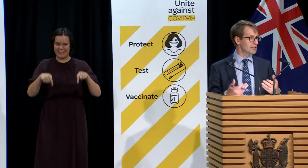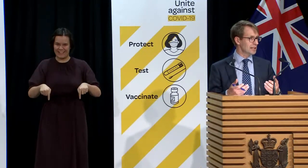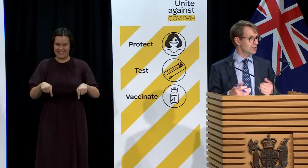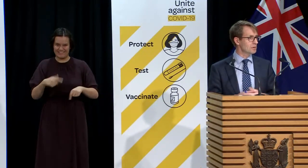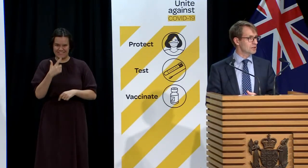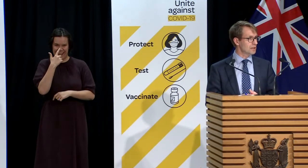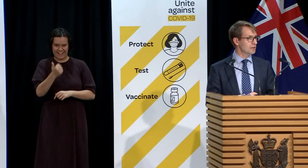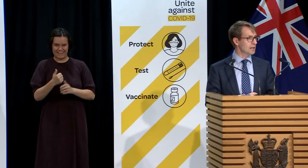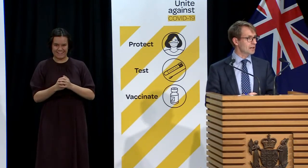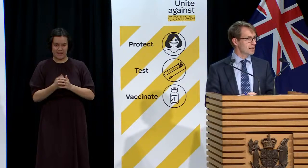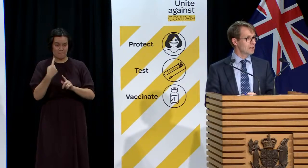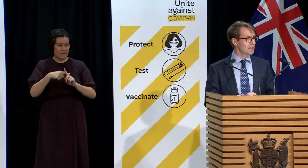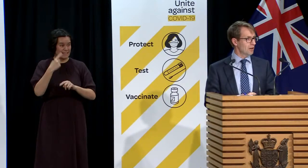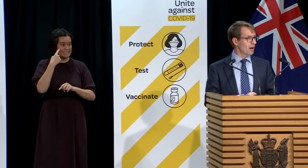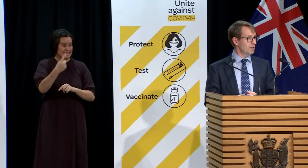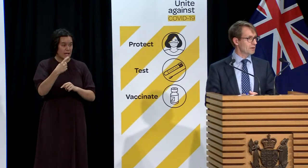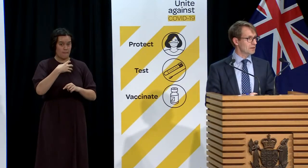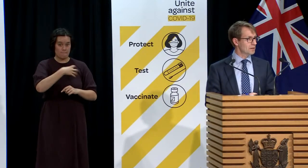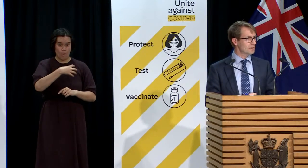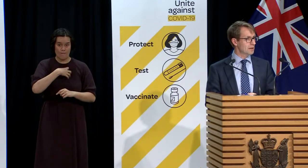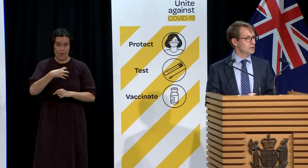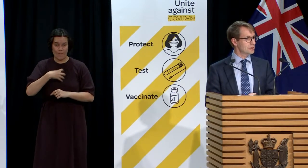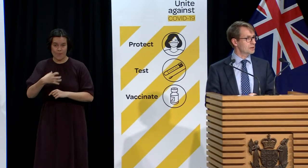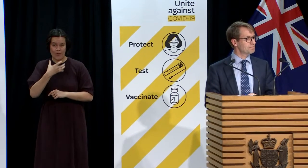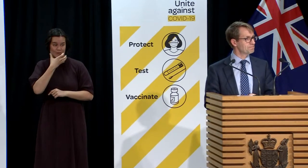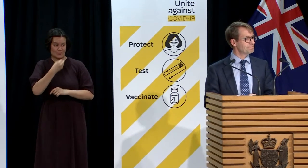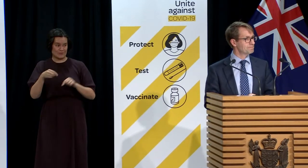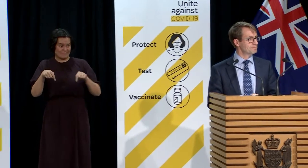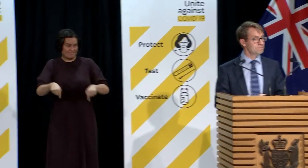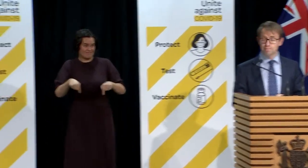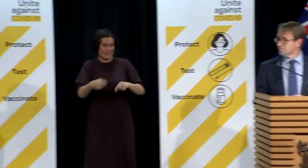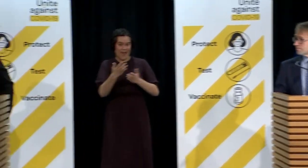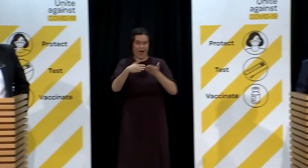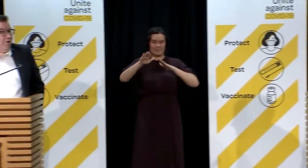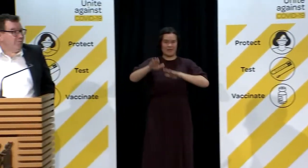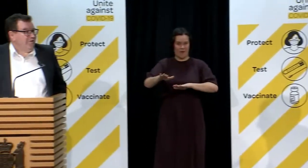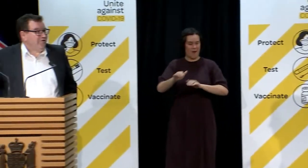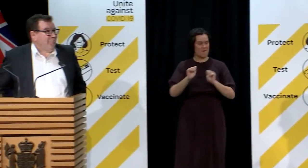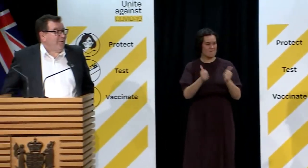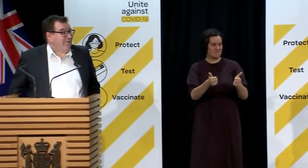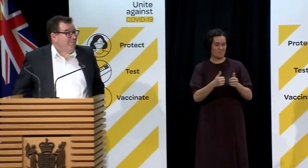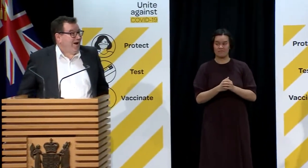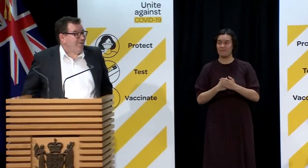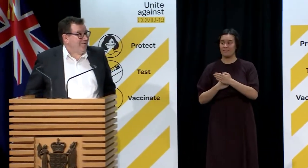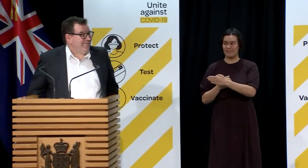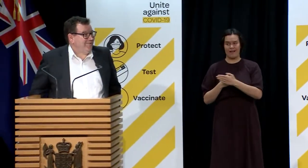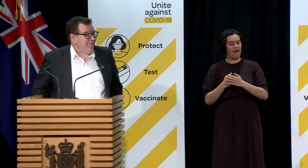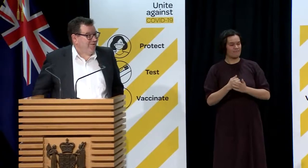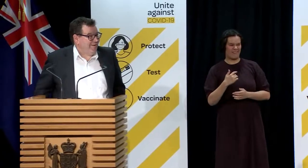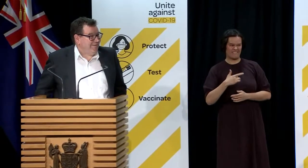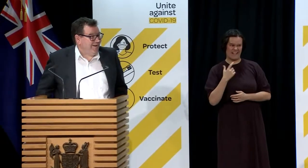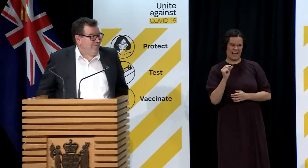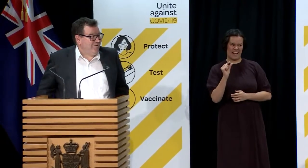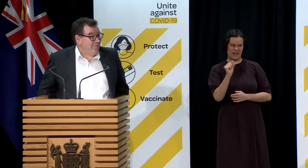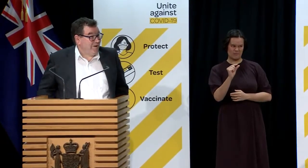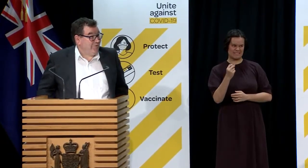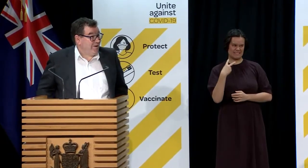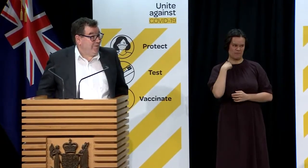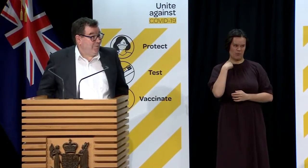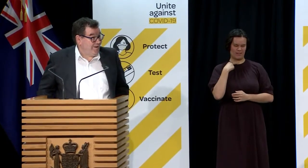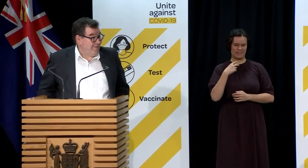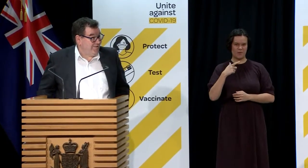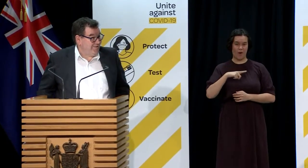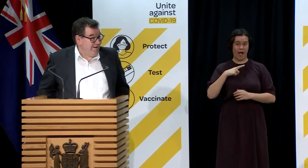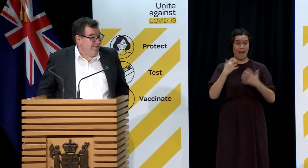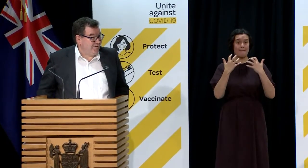that it's increasingly used in everyday life here in Aotearoa. One thing for me is it's a little bit disappointing that Parliament's not sitting in Te Wiki o